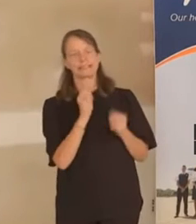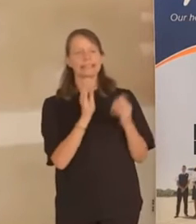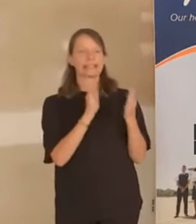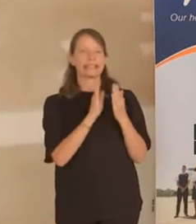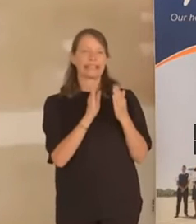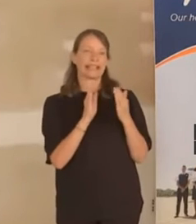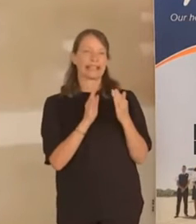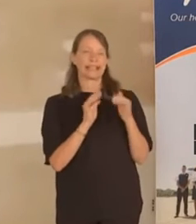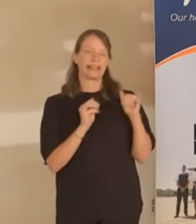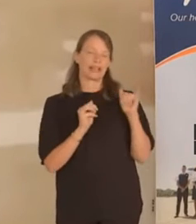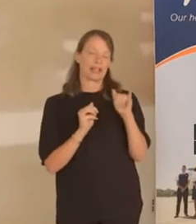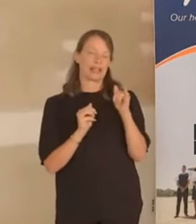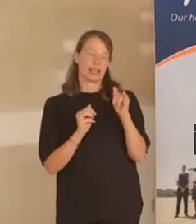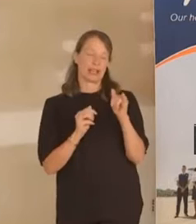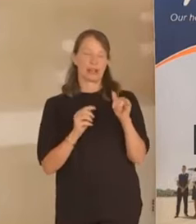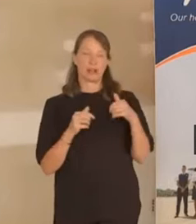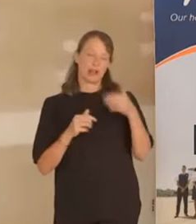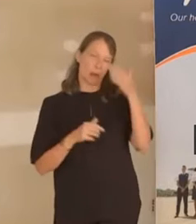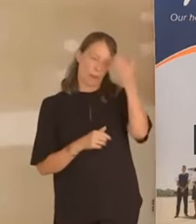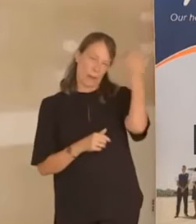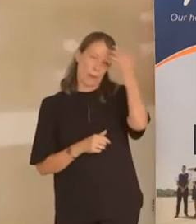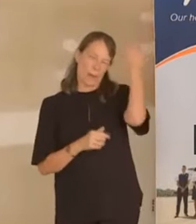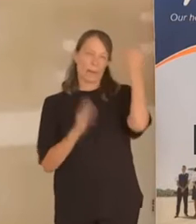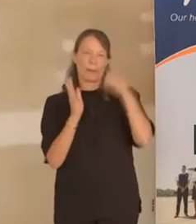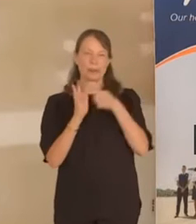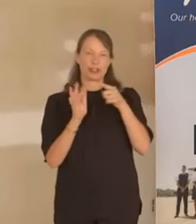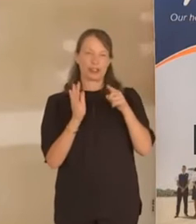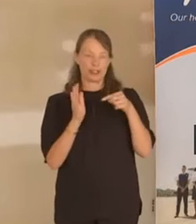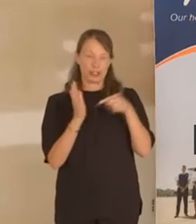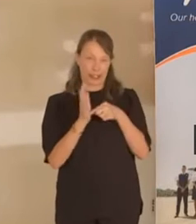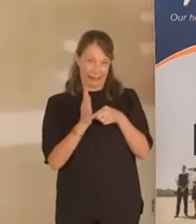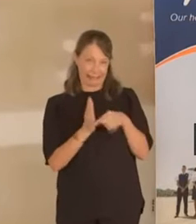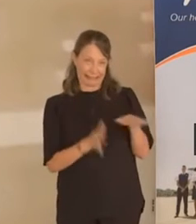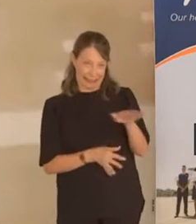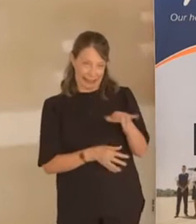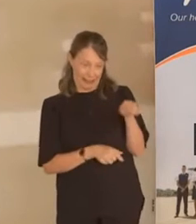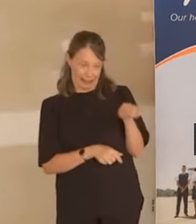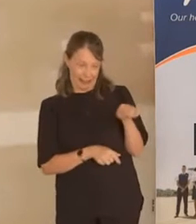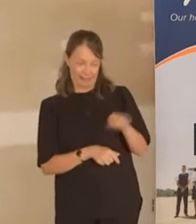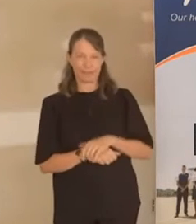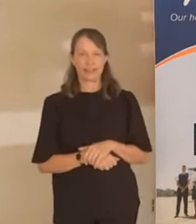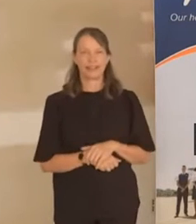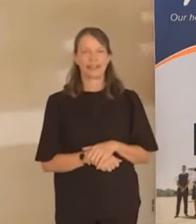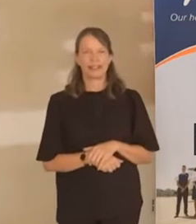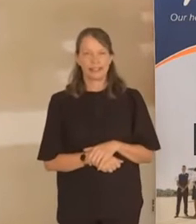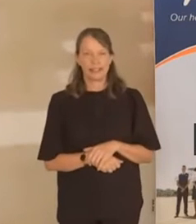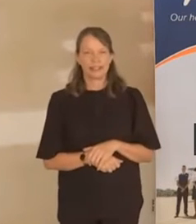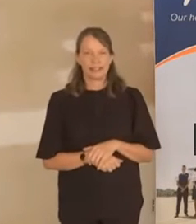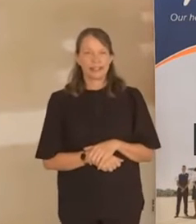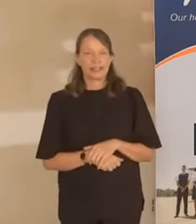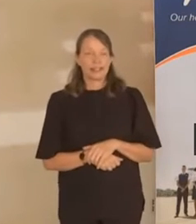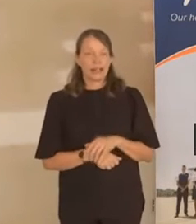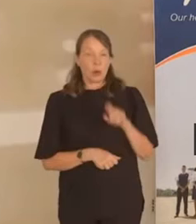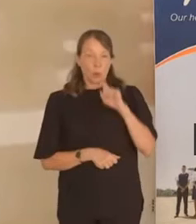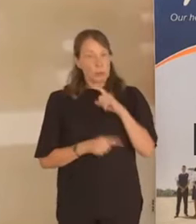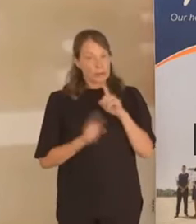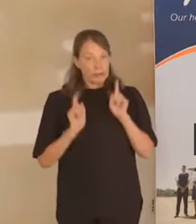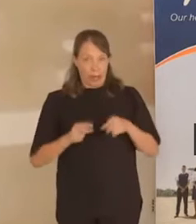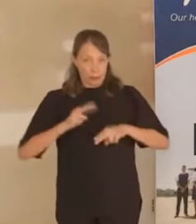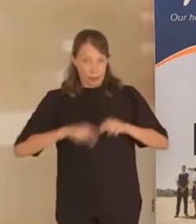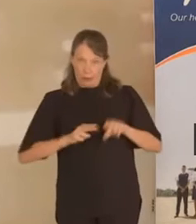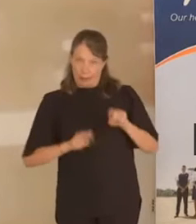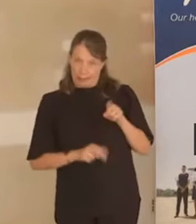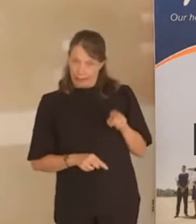jet area, which you're familiar with, and construction of that is going to commence